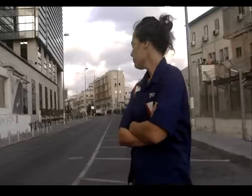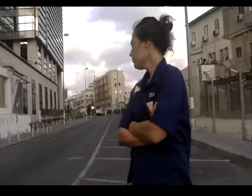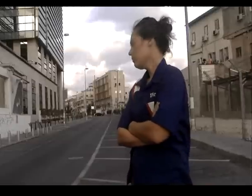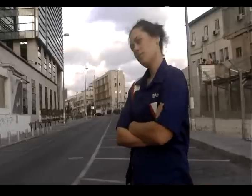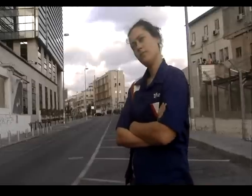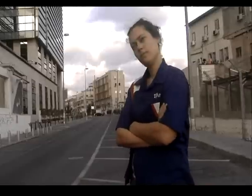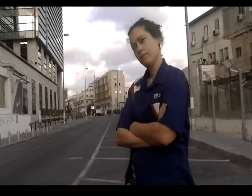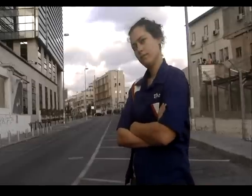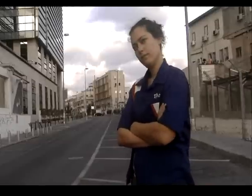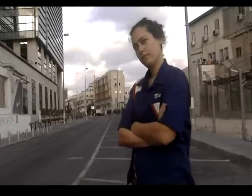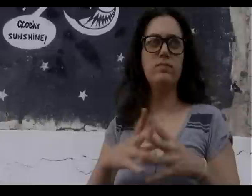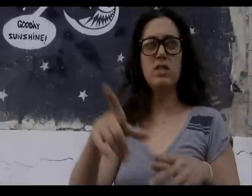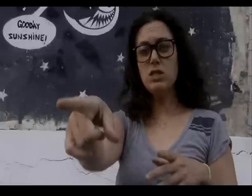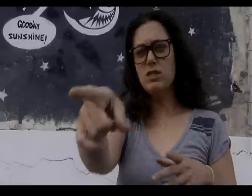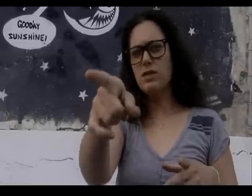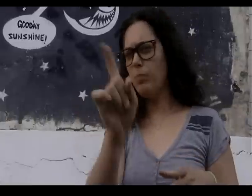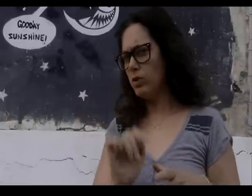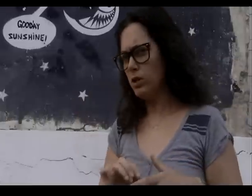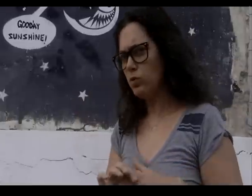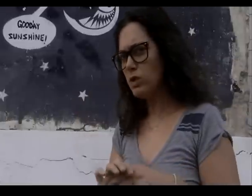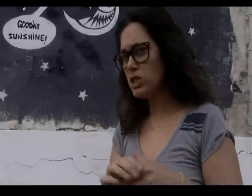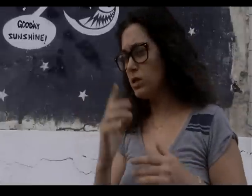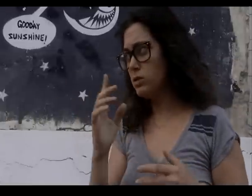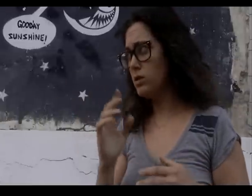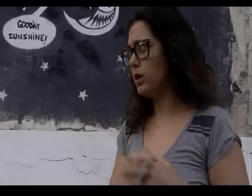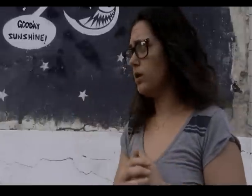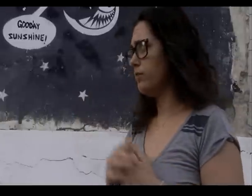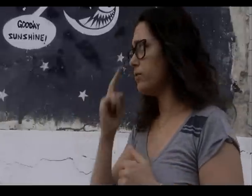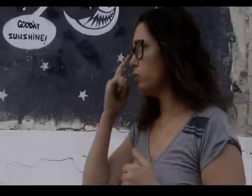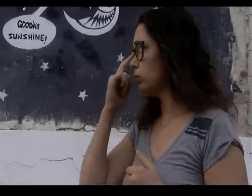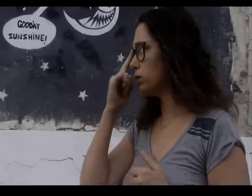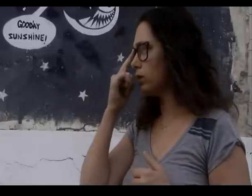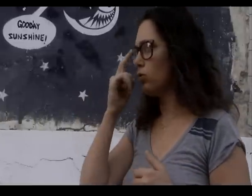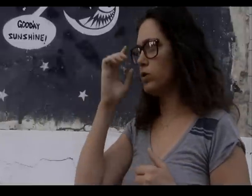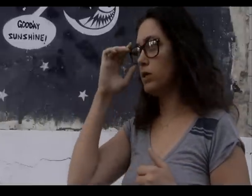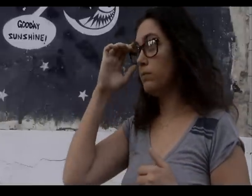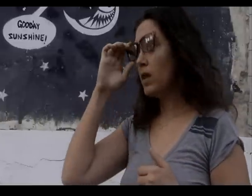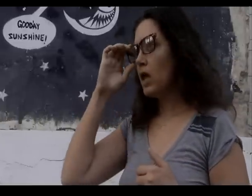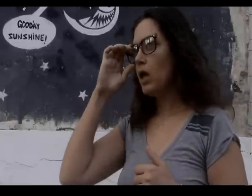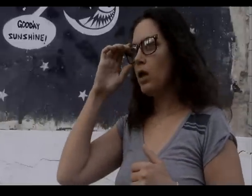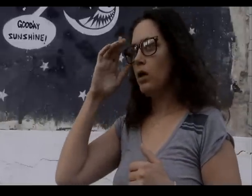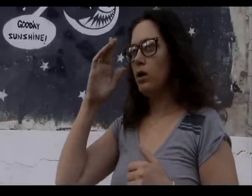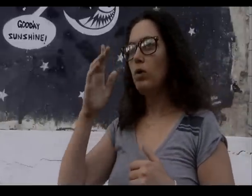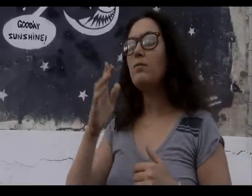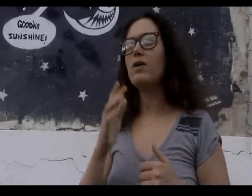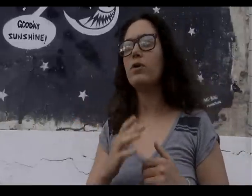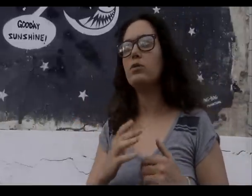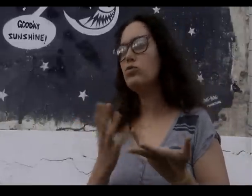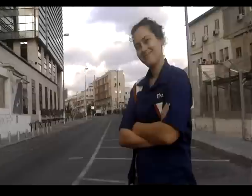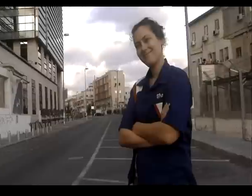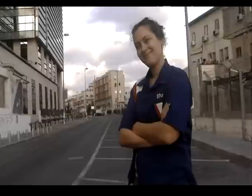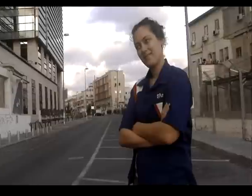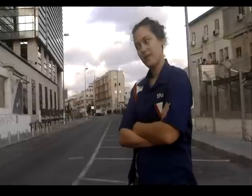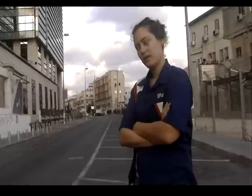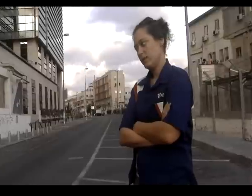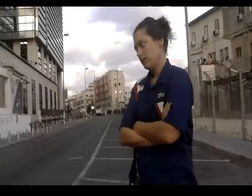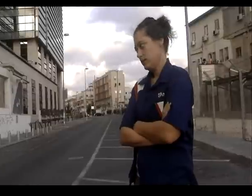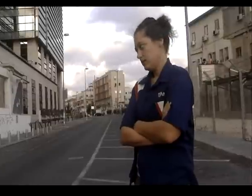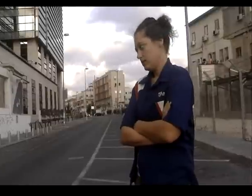you, wait. This is important question, even more than the crocodile. Well, my friend, do you think time